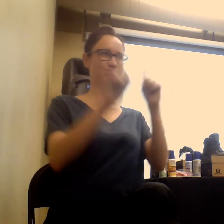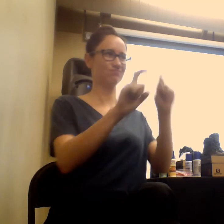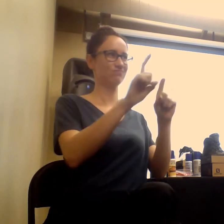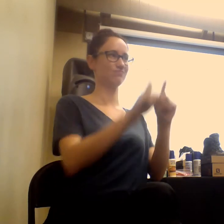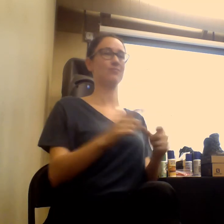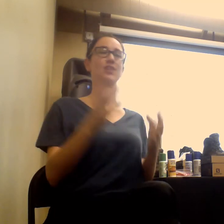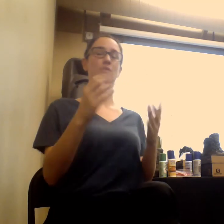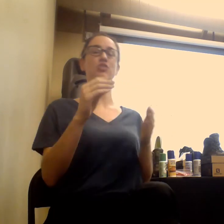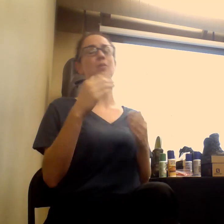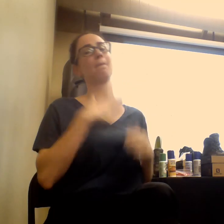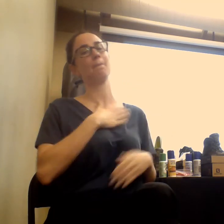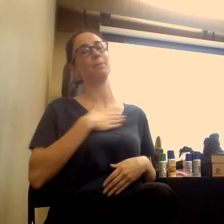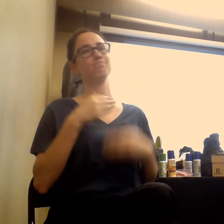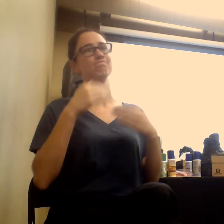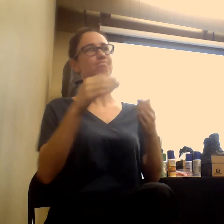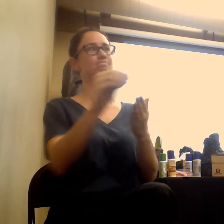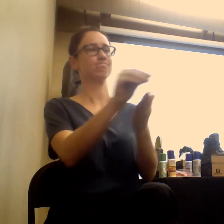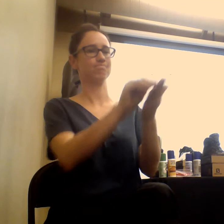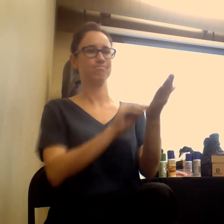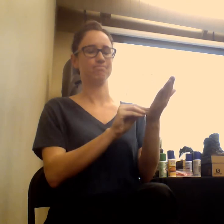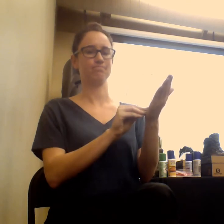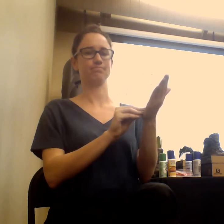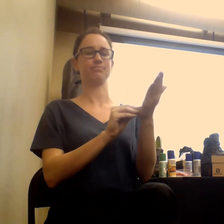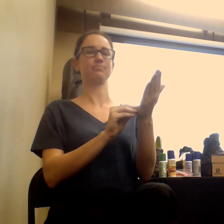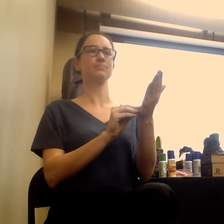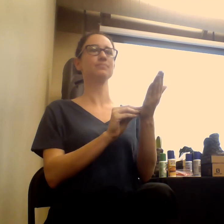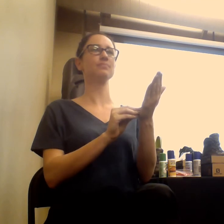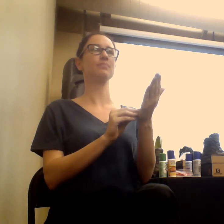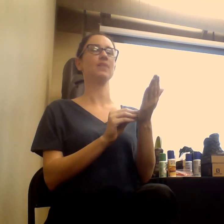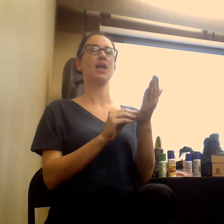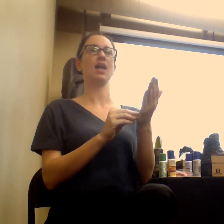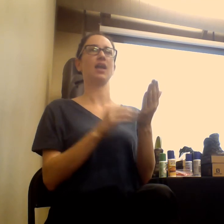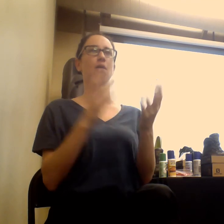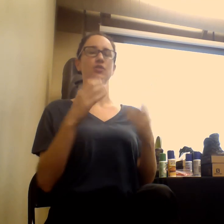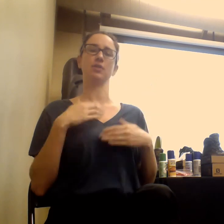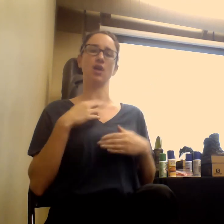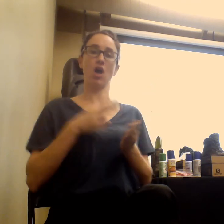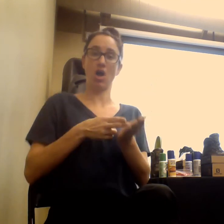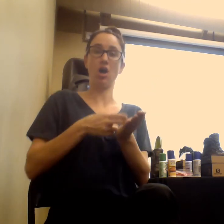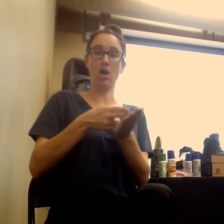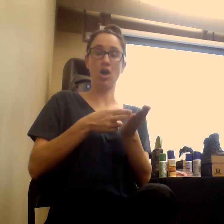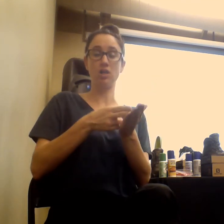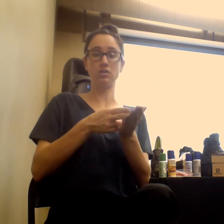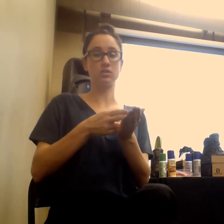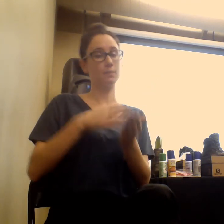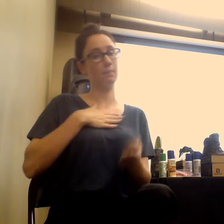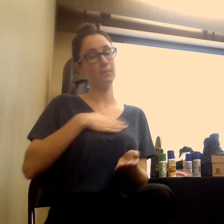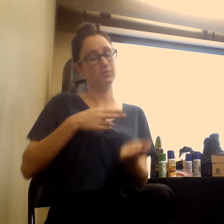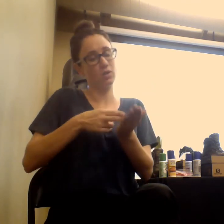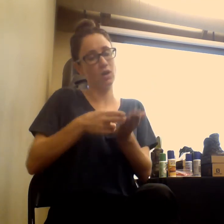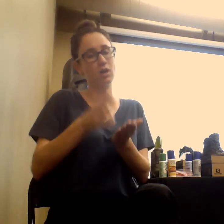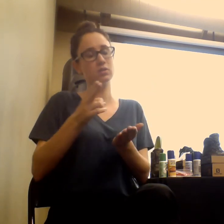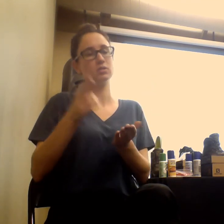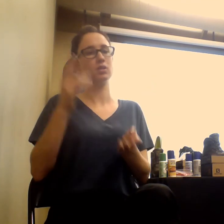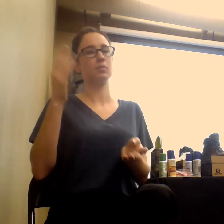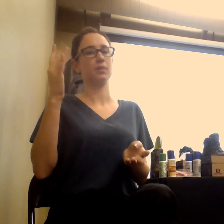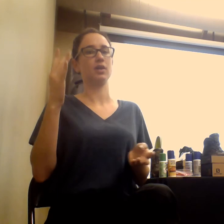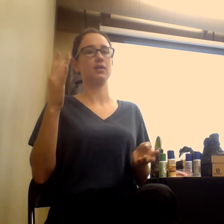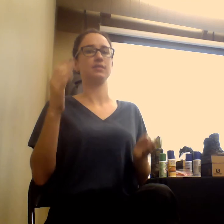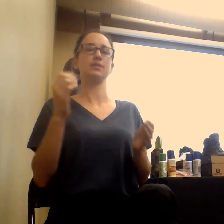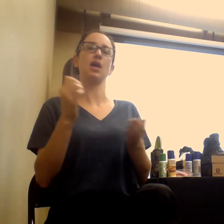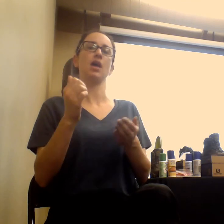So please be honest. Don't be cruel. I have feelings too. I'm sorry. But if you guys will fill those out, and if anybody needs a pen, let me